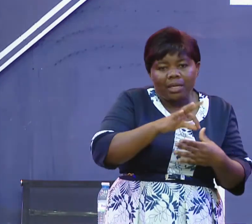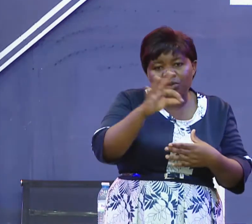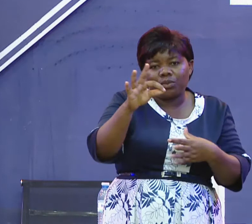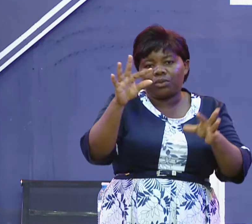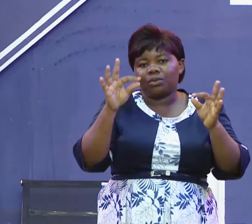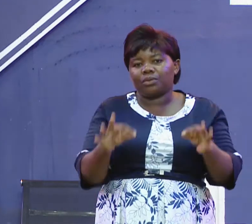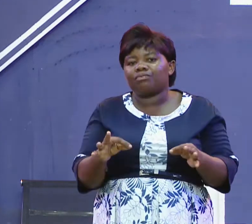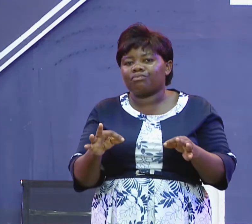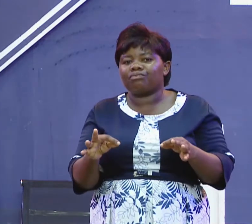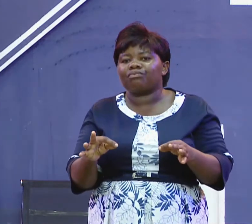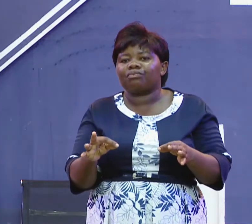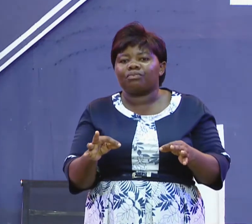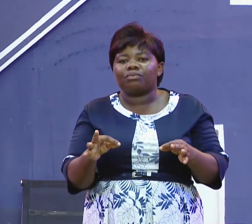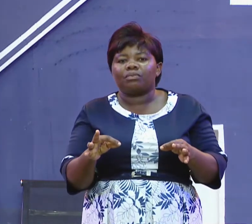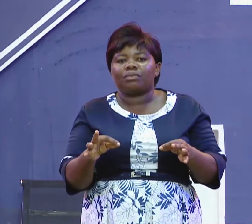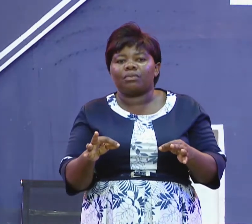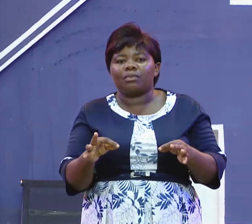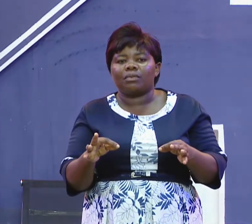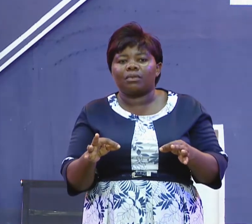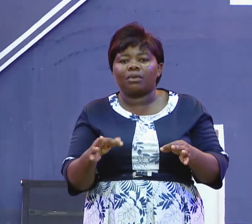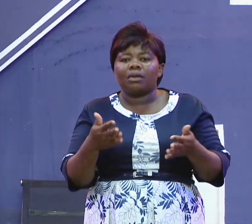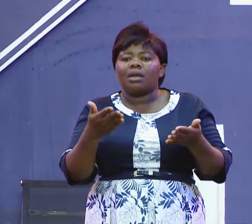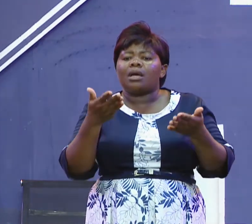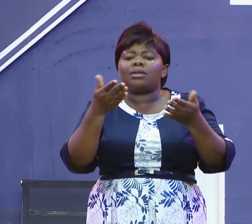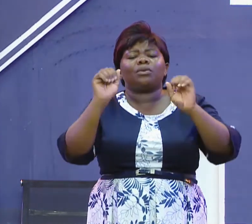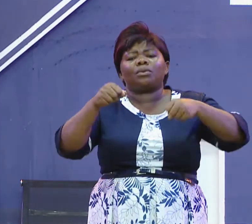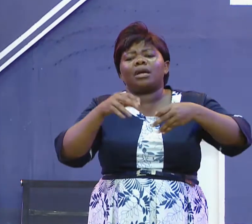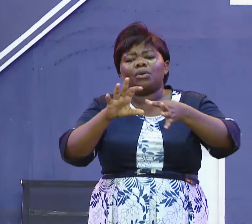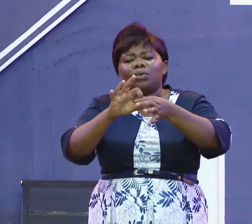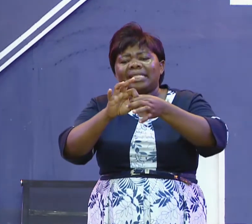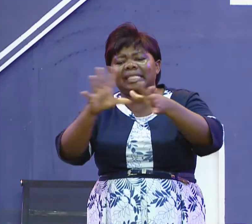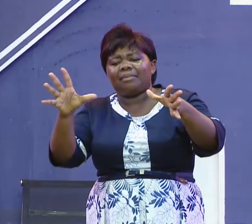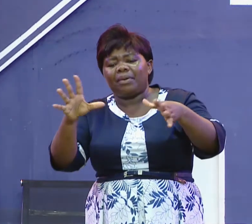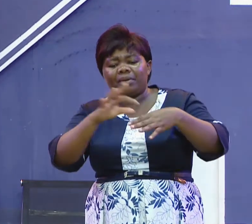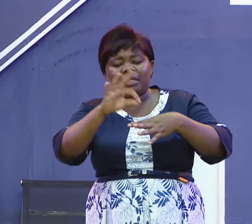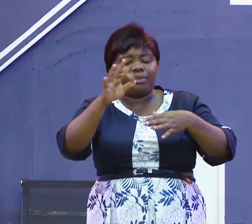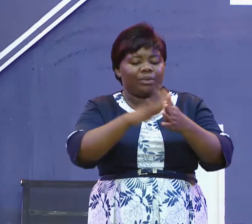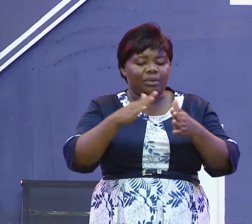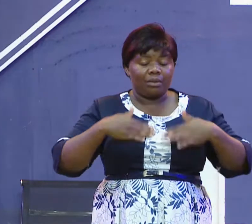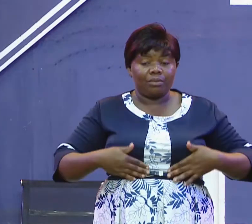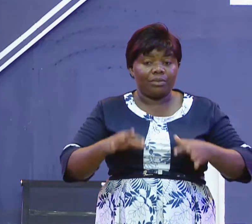ones that bring in the spiritual. Actually, tulina nabo obyawula. There is even no way you can